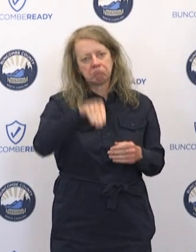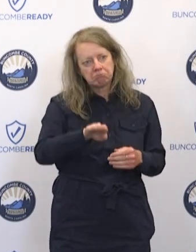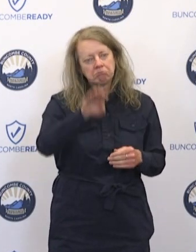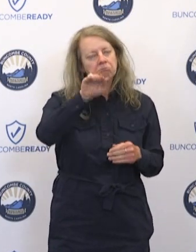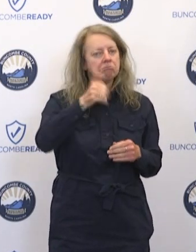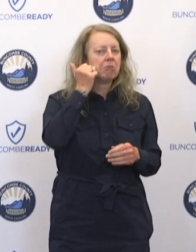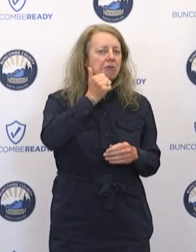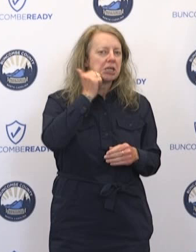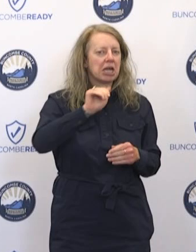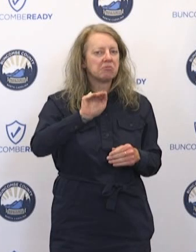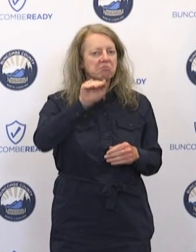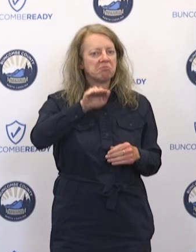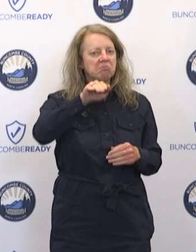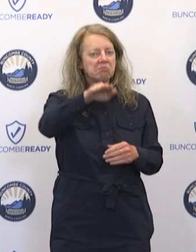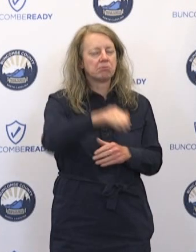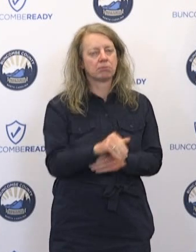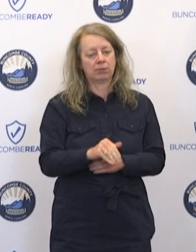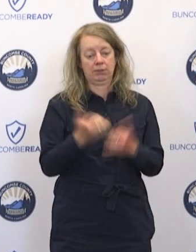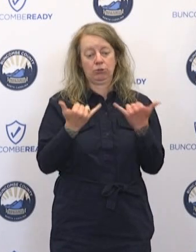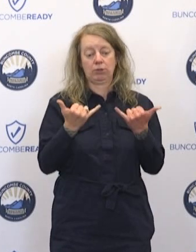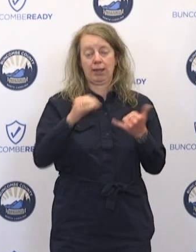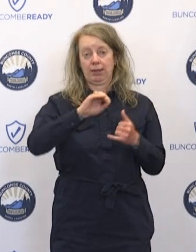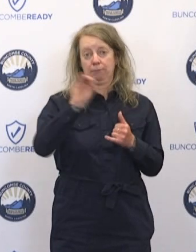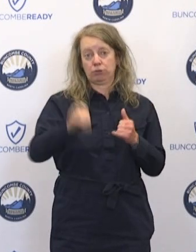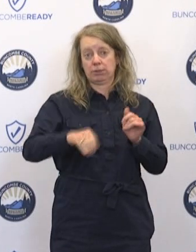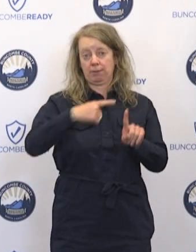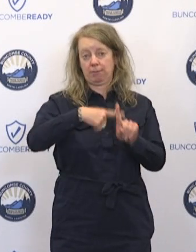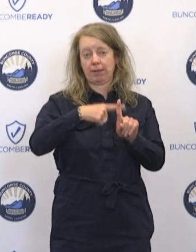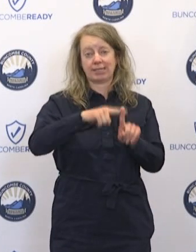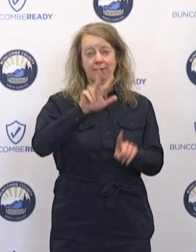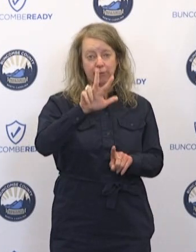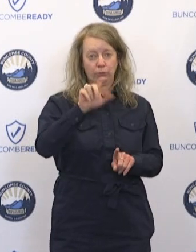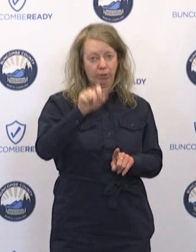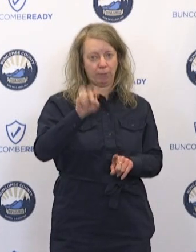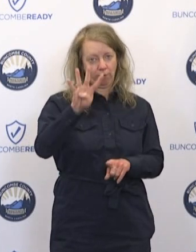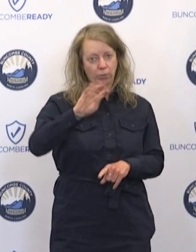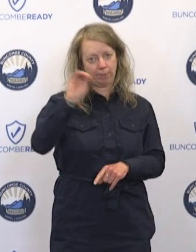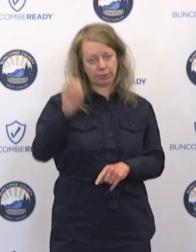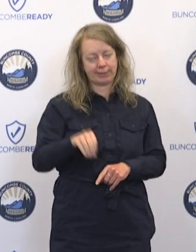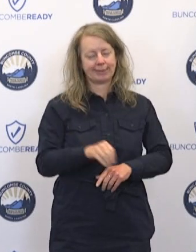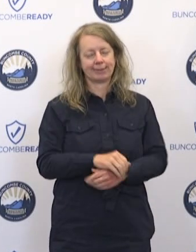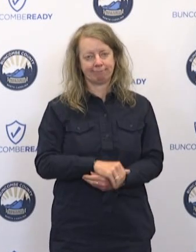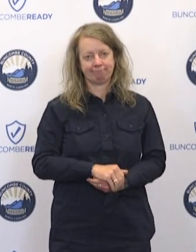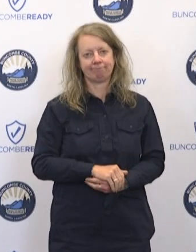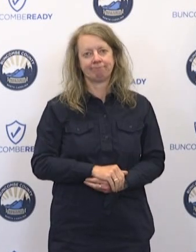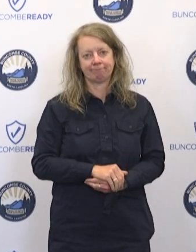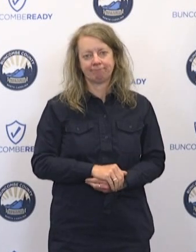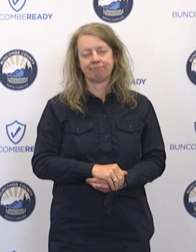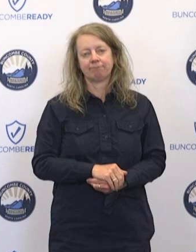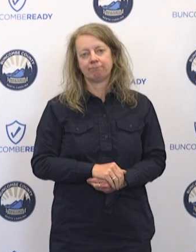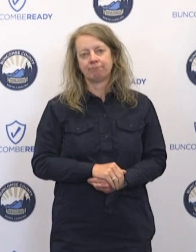daily. Today, the percent positivity is 3.4%.